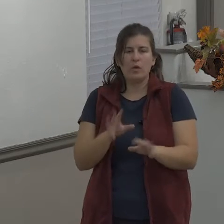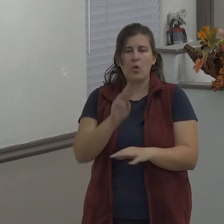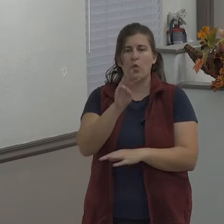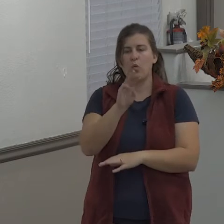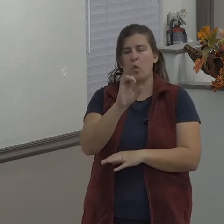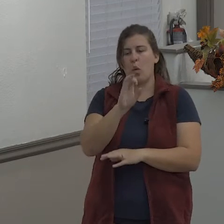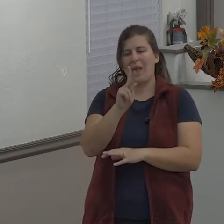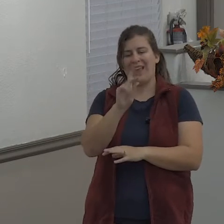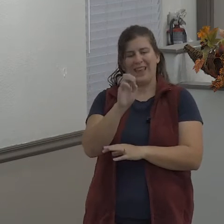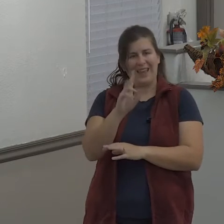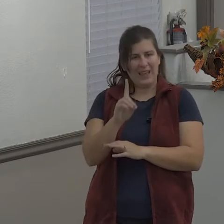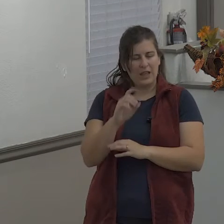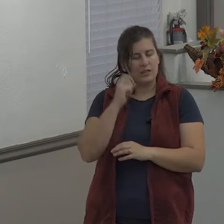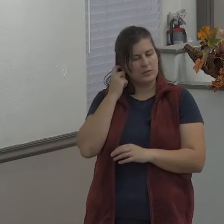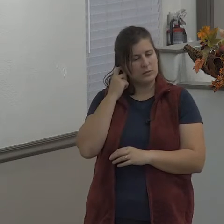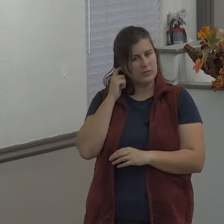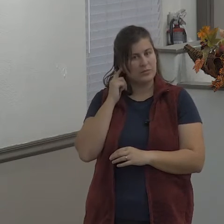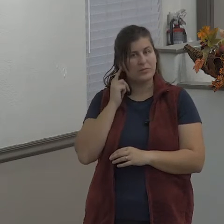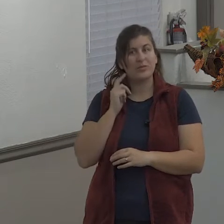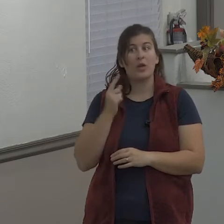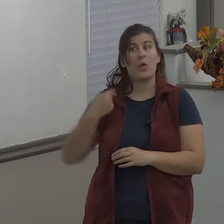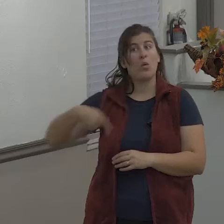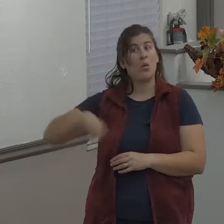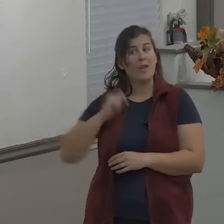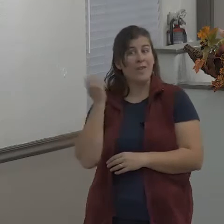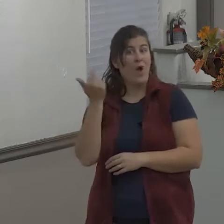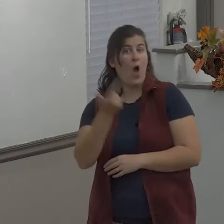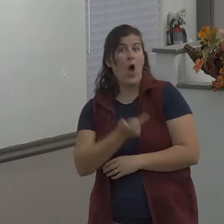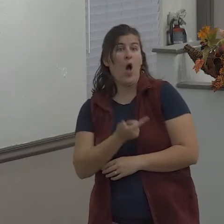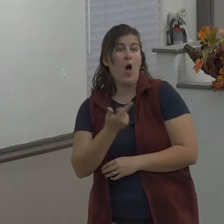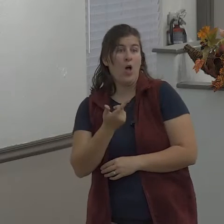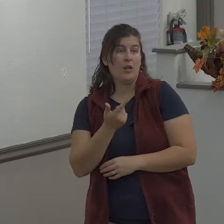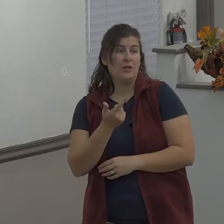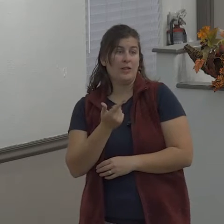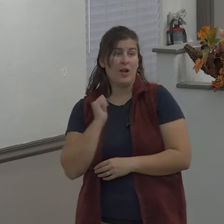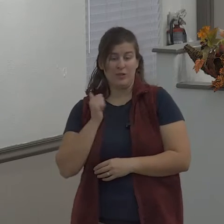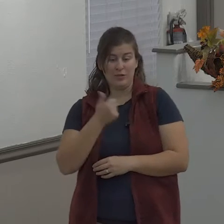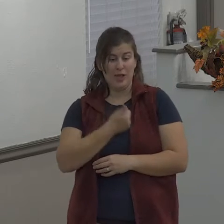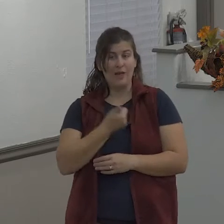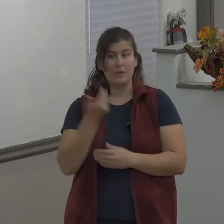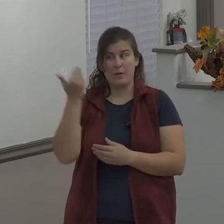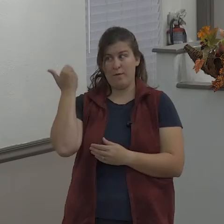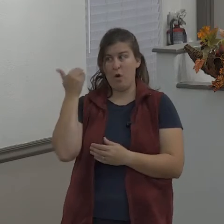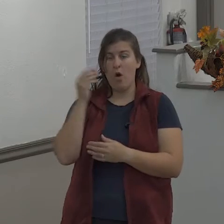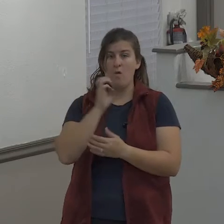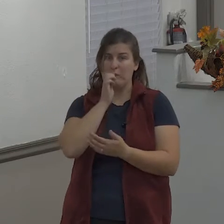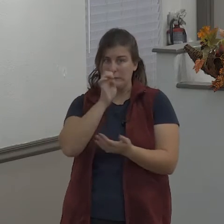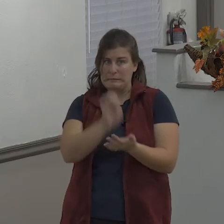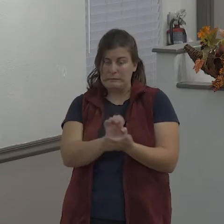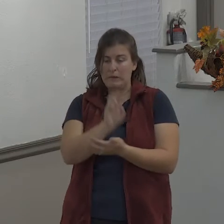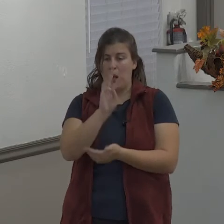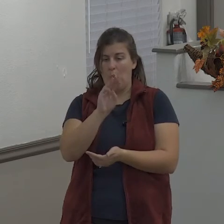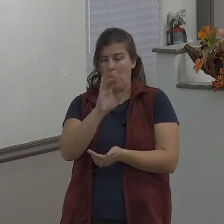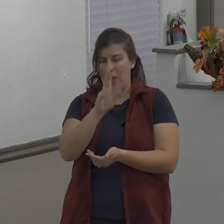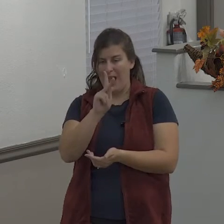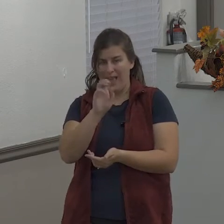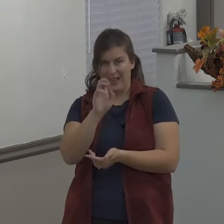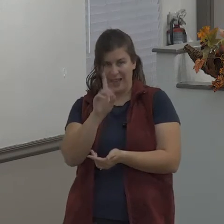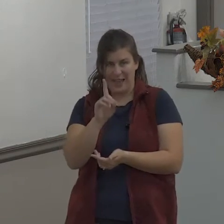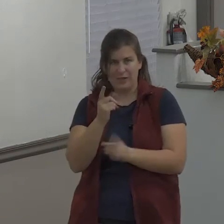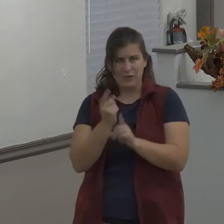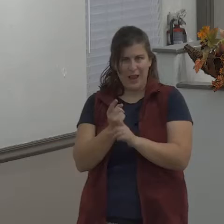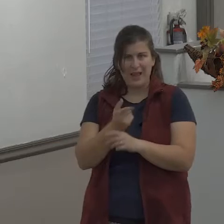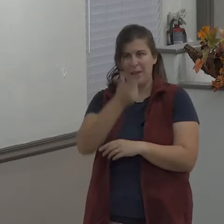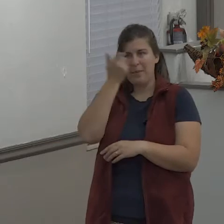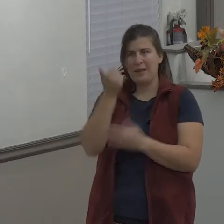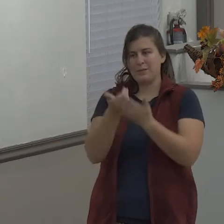Wicked. Now, that's where all of us were, so we don't need to get offended by that term, because that's where all of us